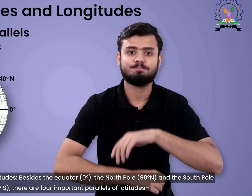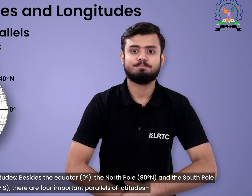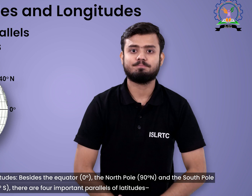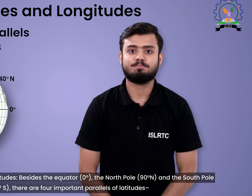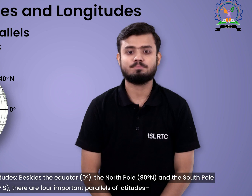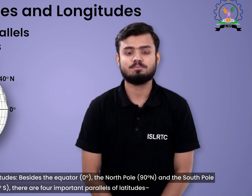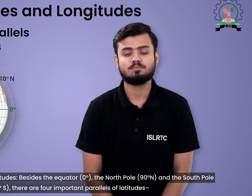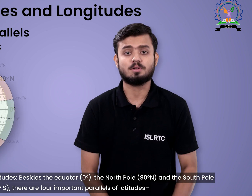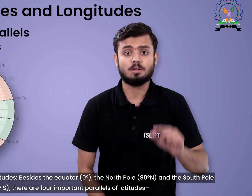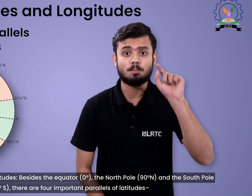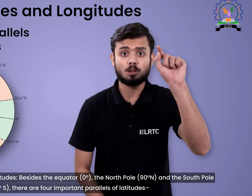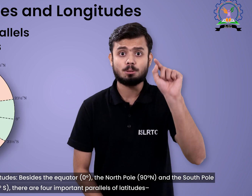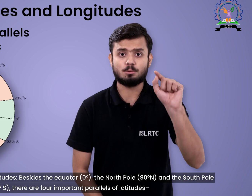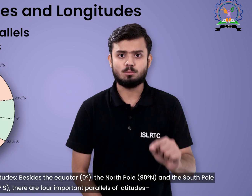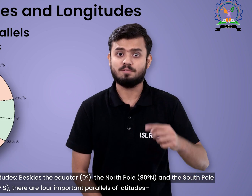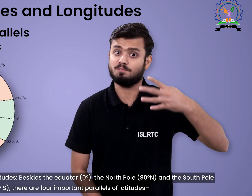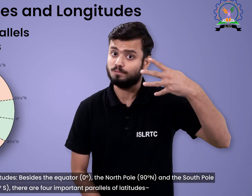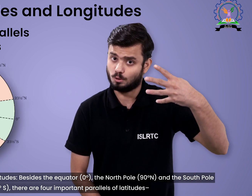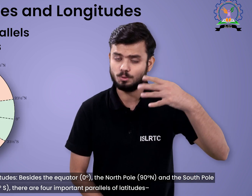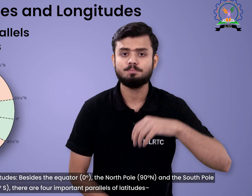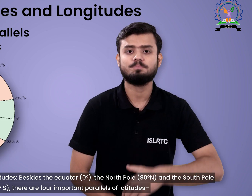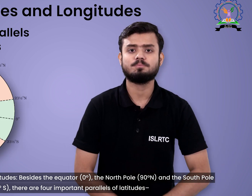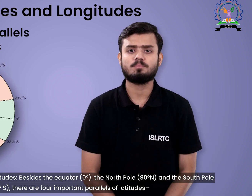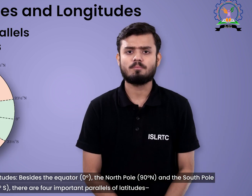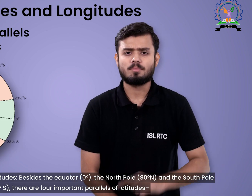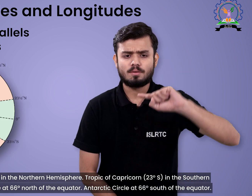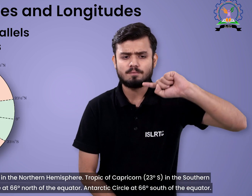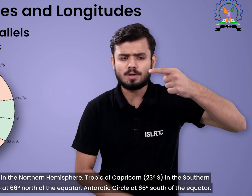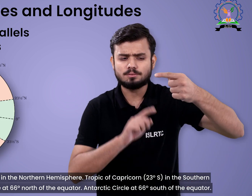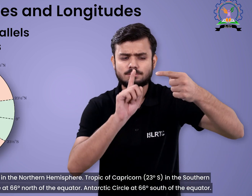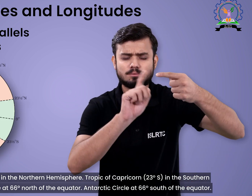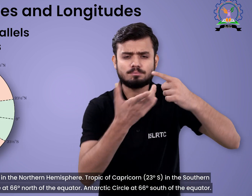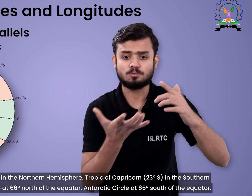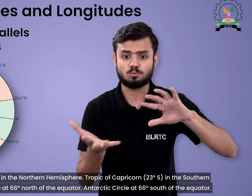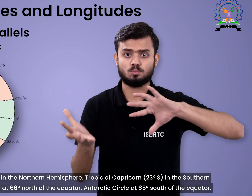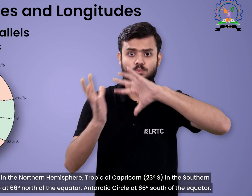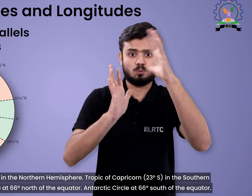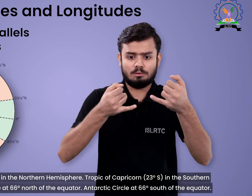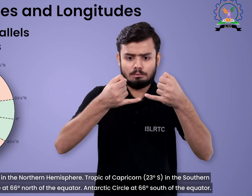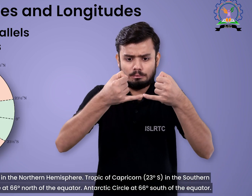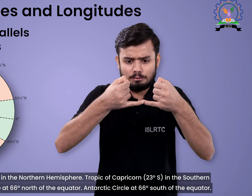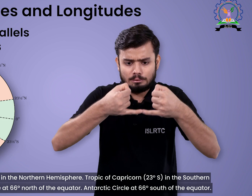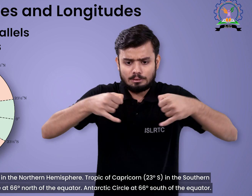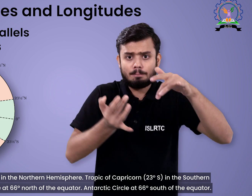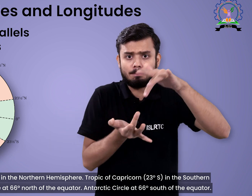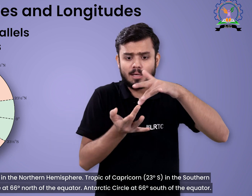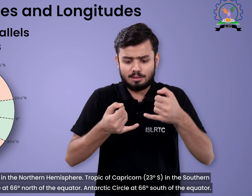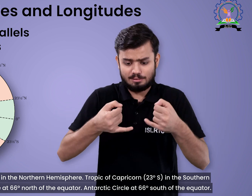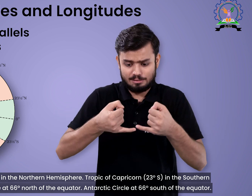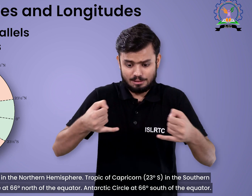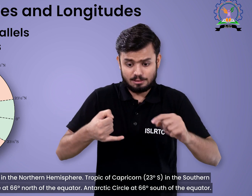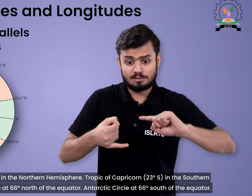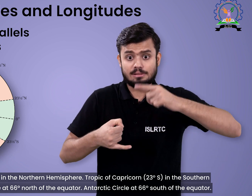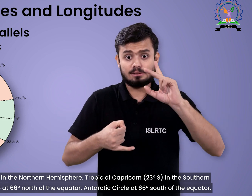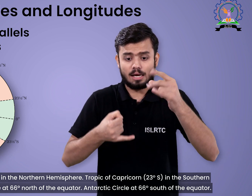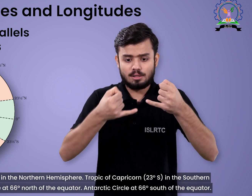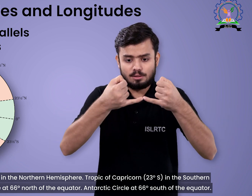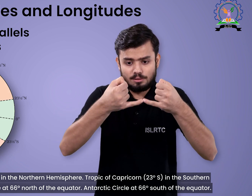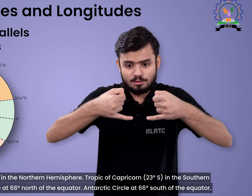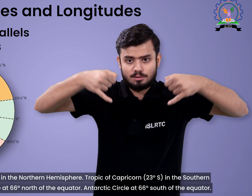latitudes. Tropic of Cancer, 23 degrees N, in the Northern Hemisphere. Tropic of Capricorn,